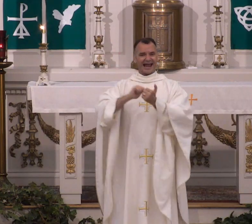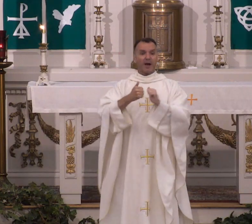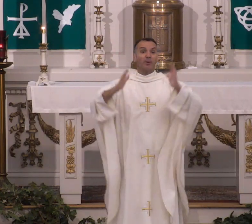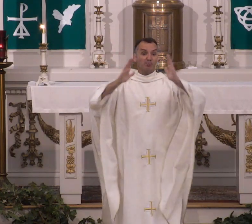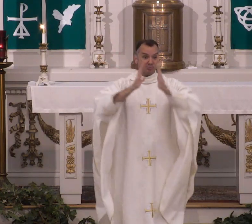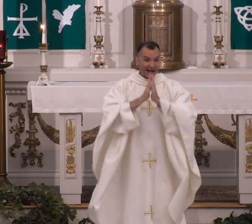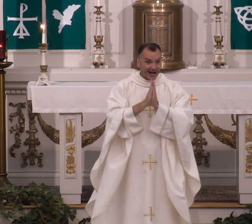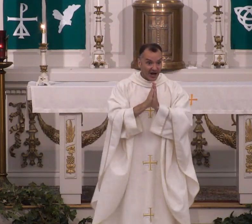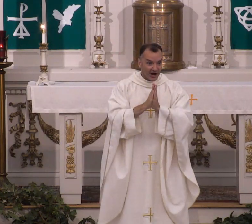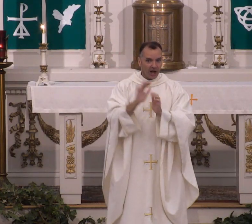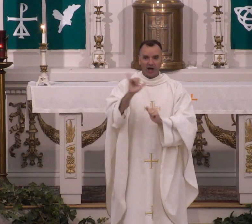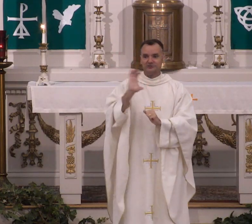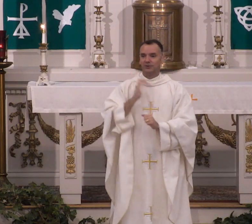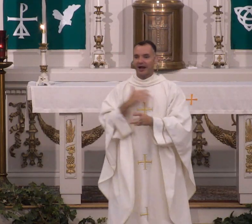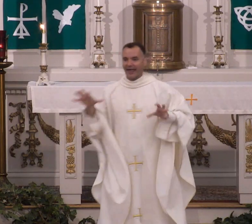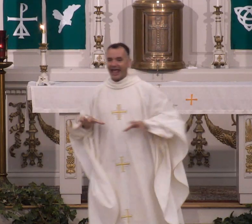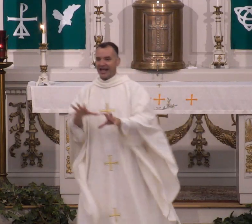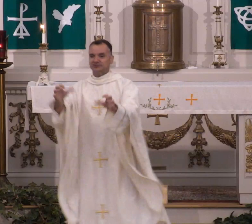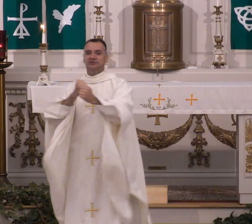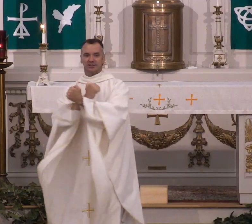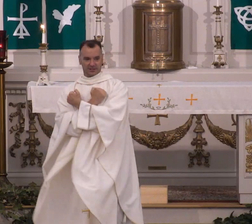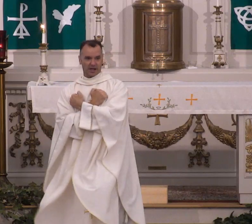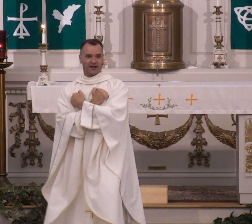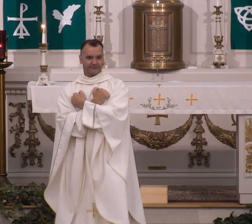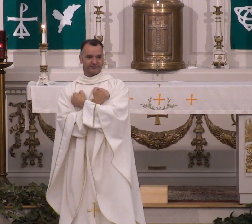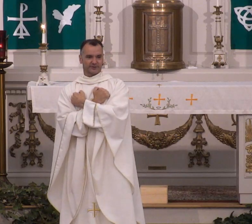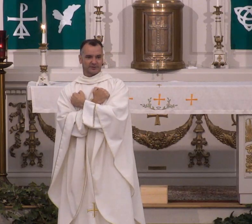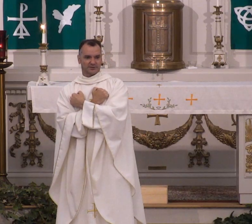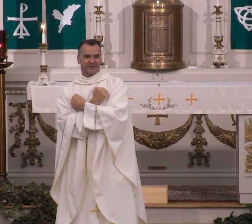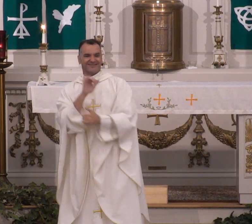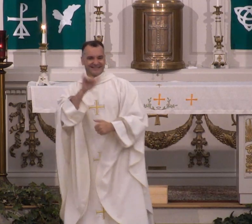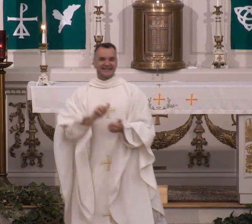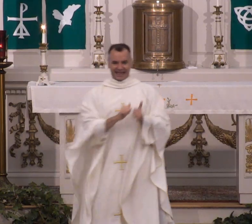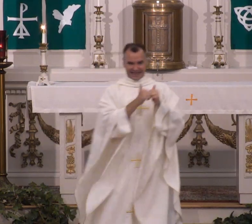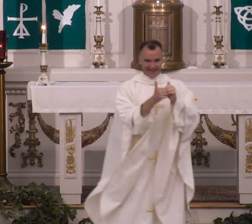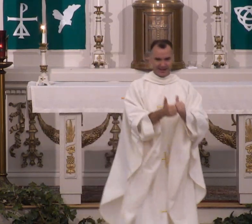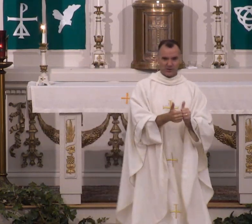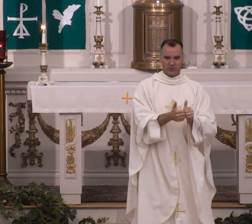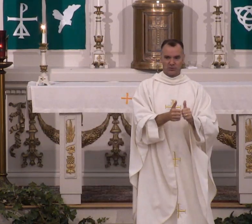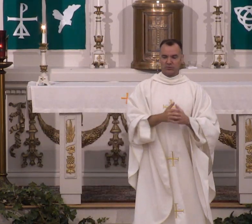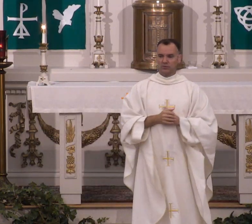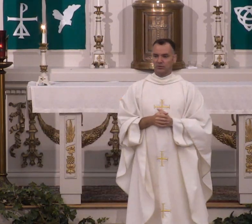That story shows us how we should continue to pray to God